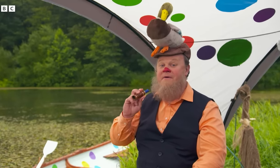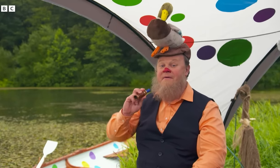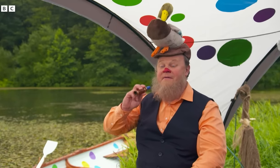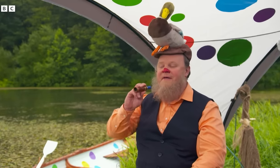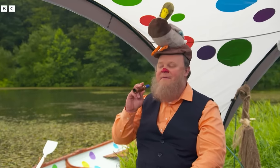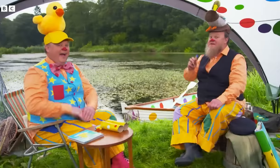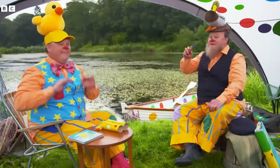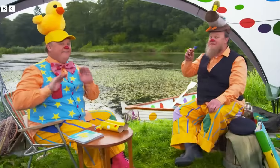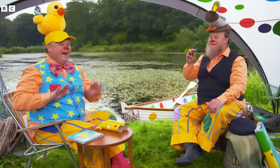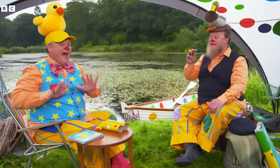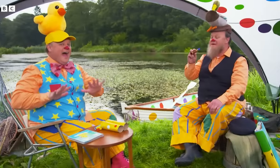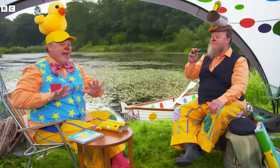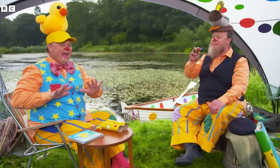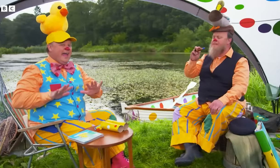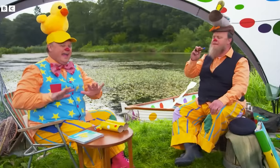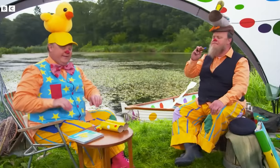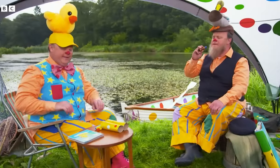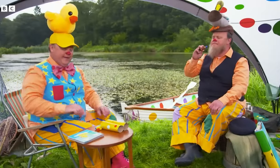Tumble? Right.